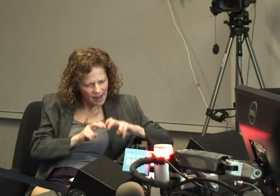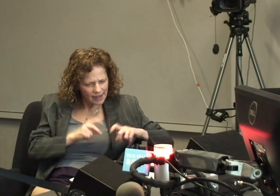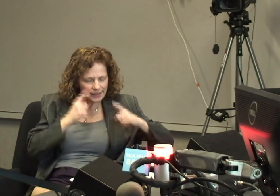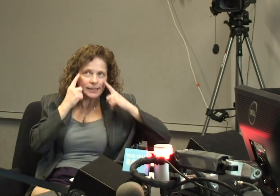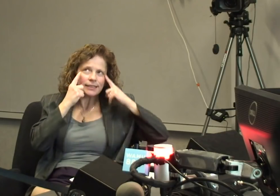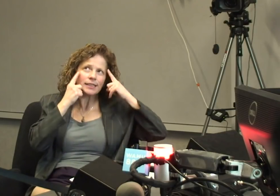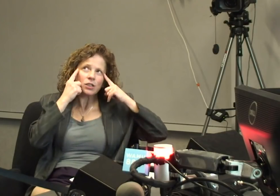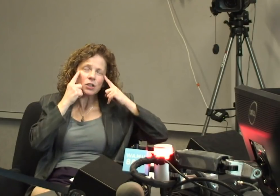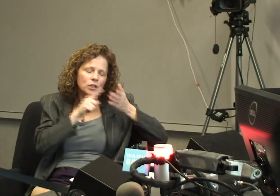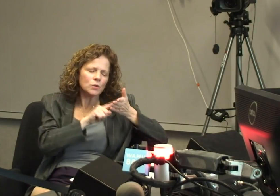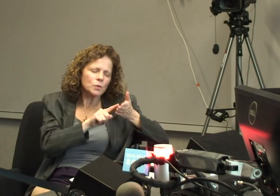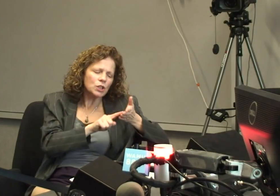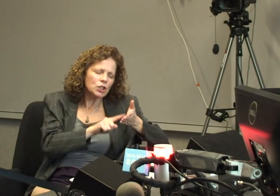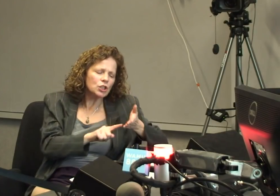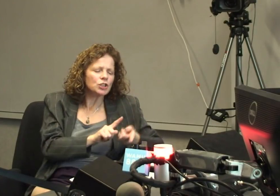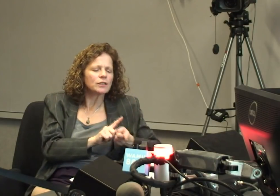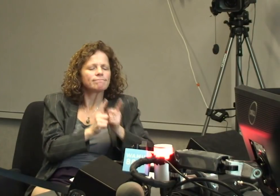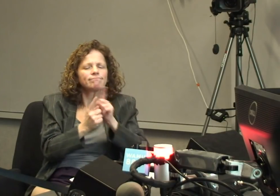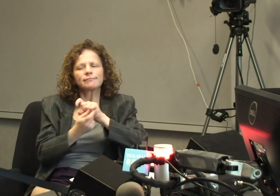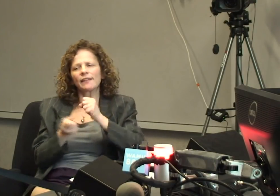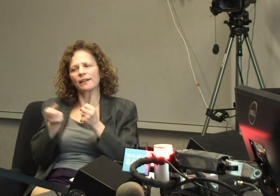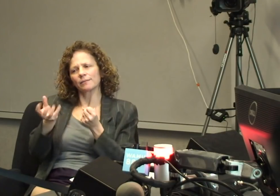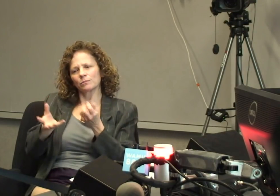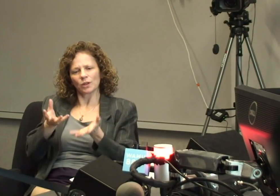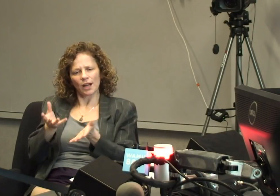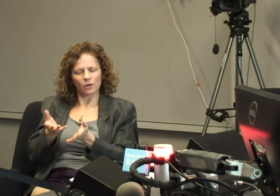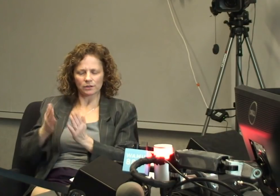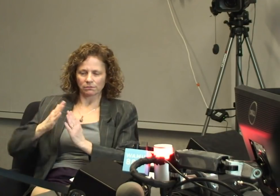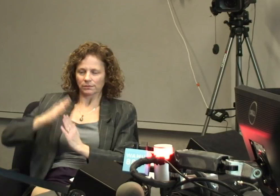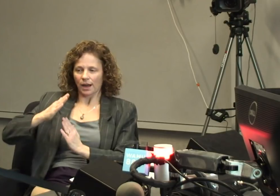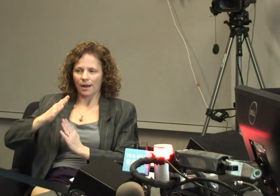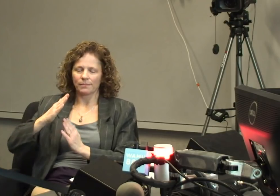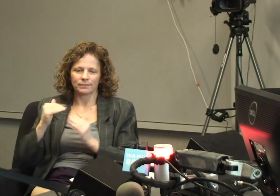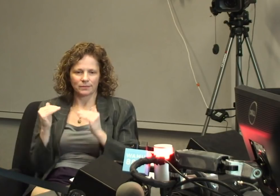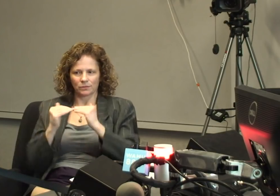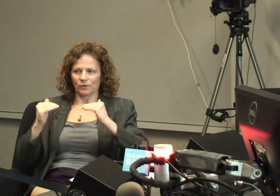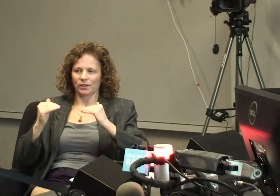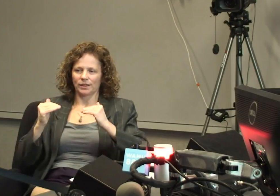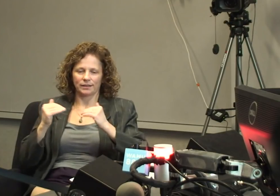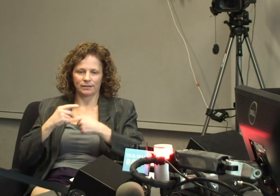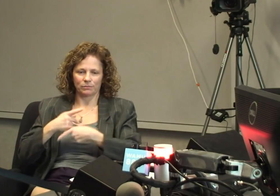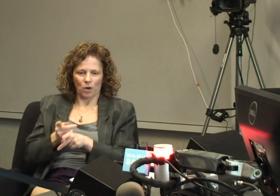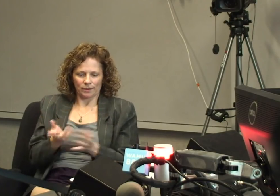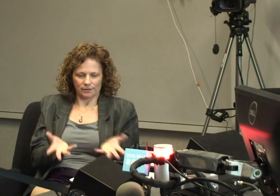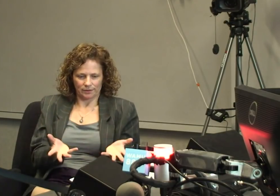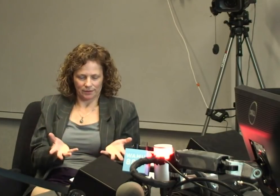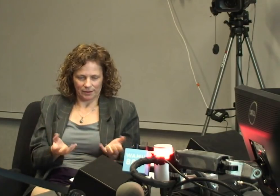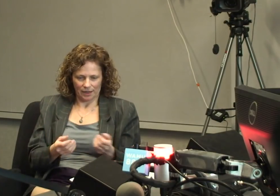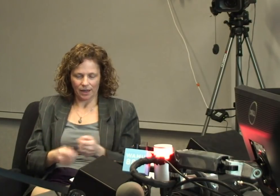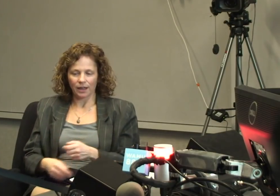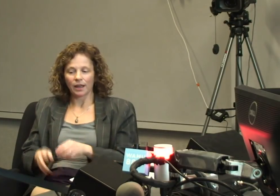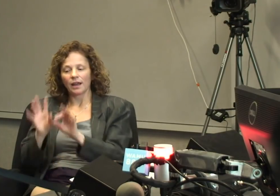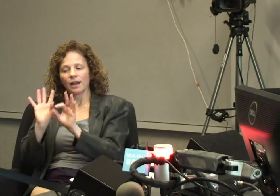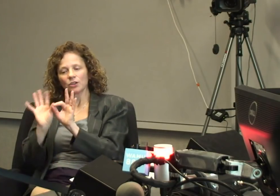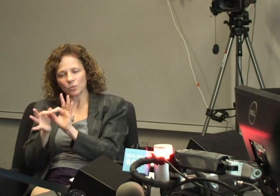given sufficient time to read and research, get resources to better understand the text as it's written, and then produce a